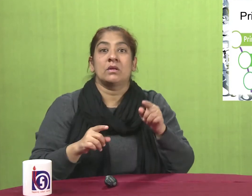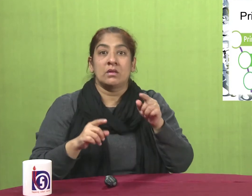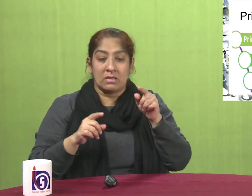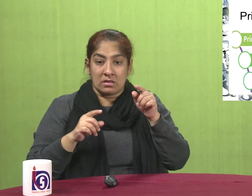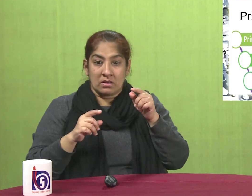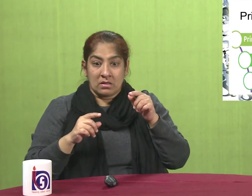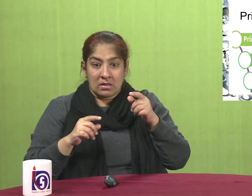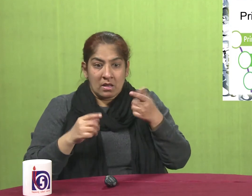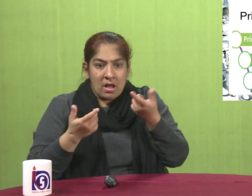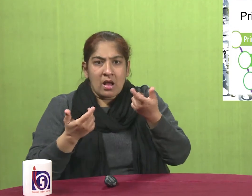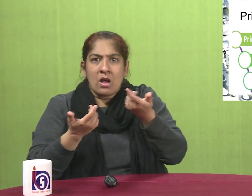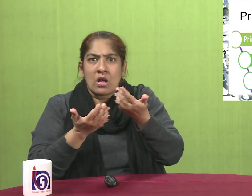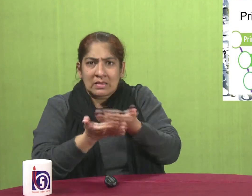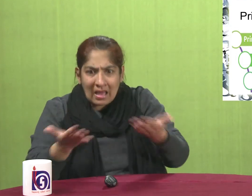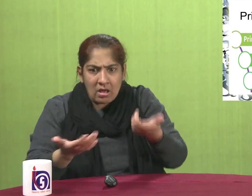Then there is principle of